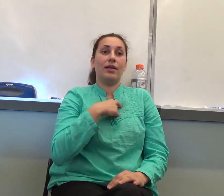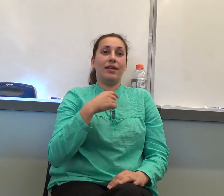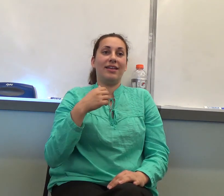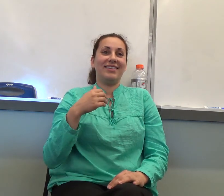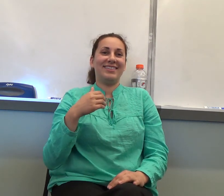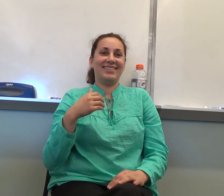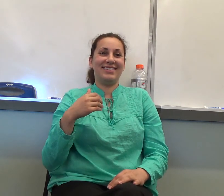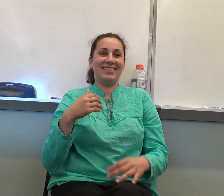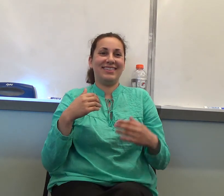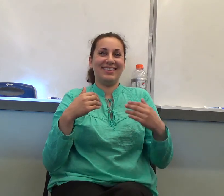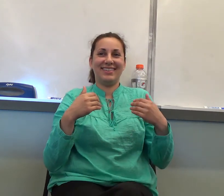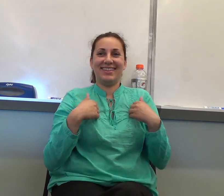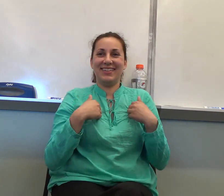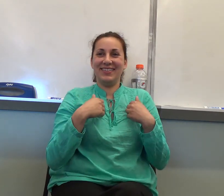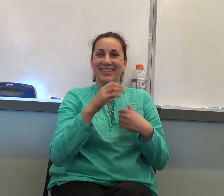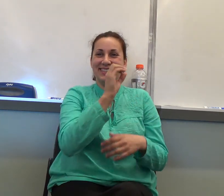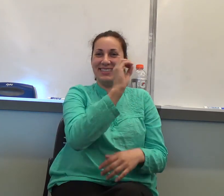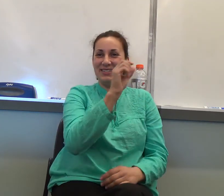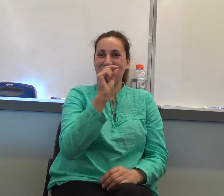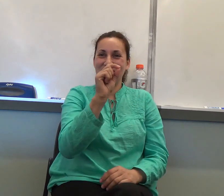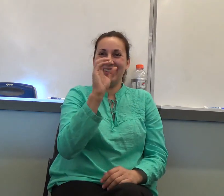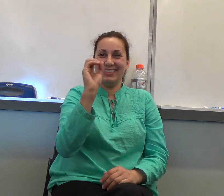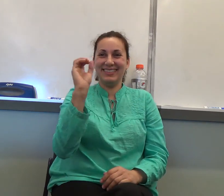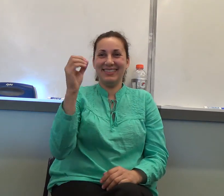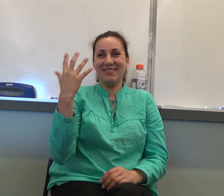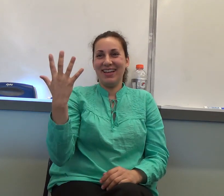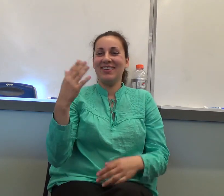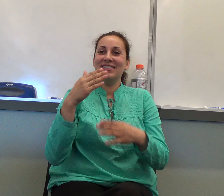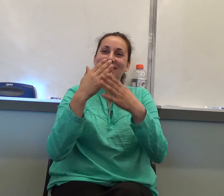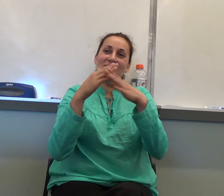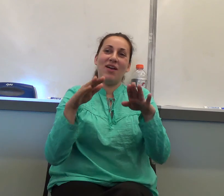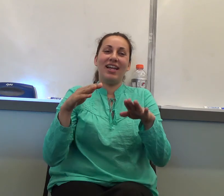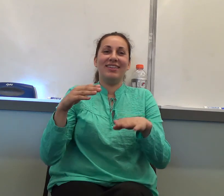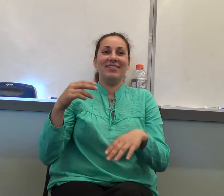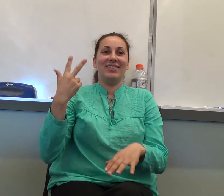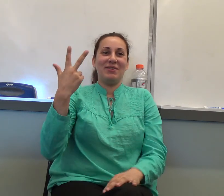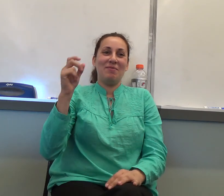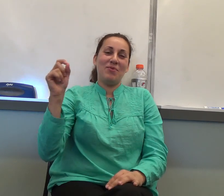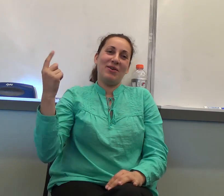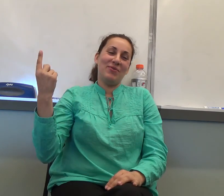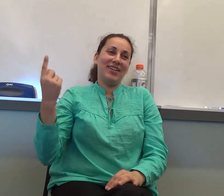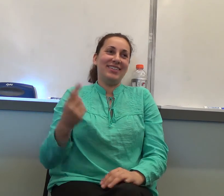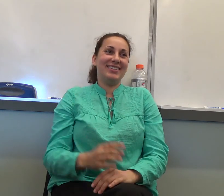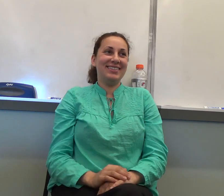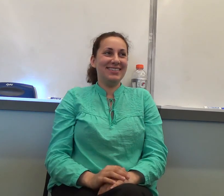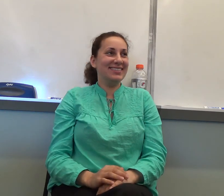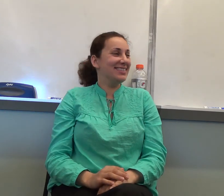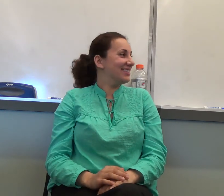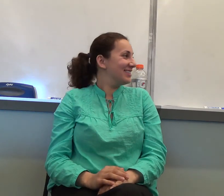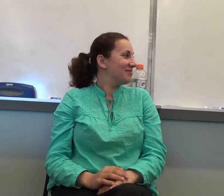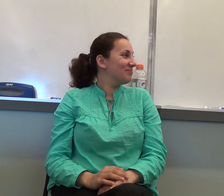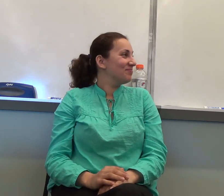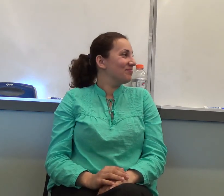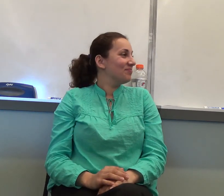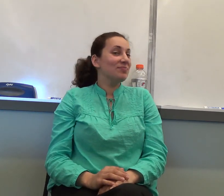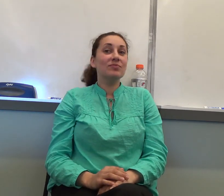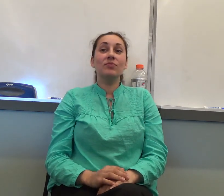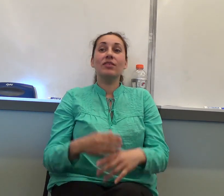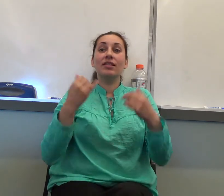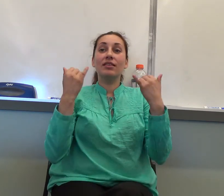0.005 divided into 3.1. Okay, now resist the temptation to bring